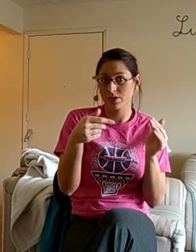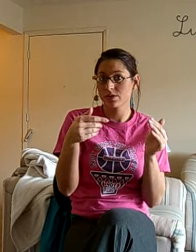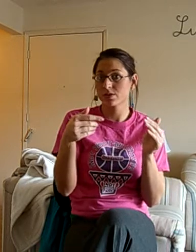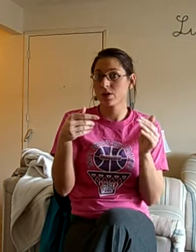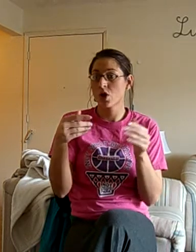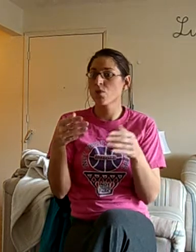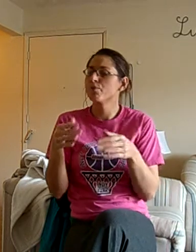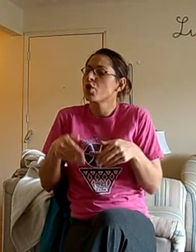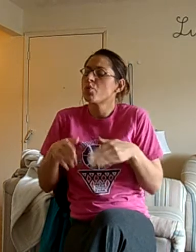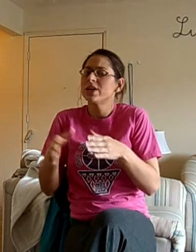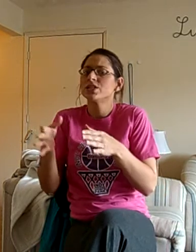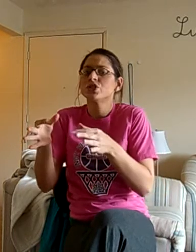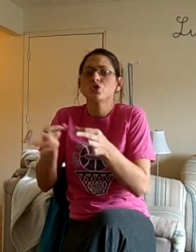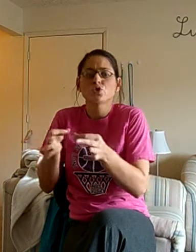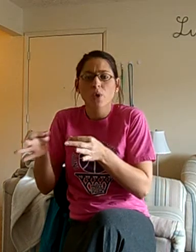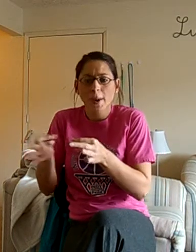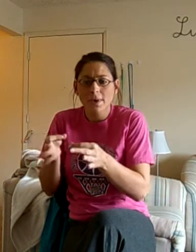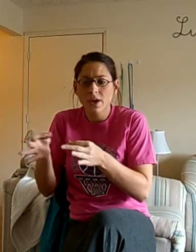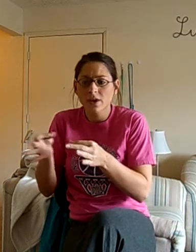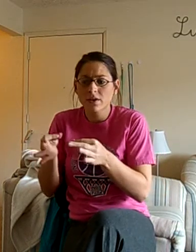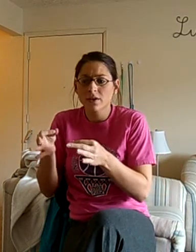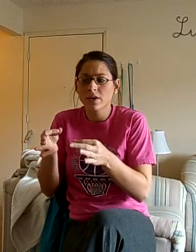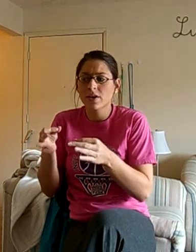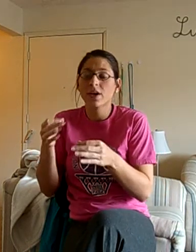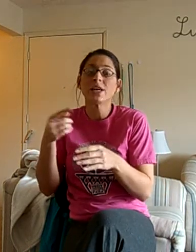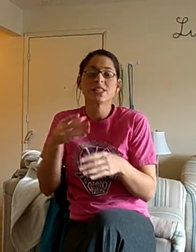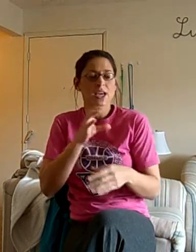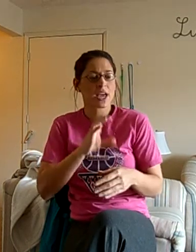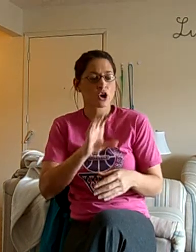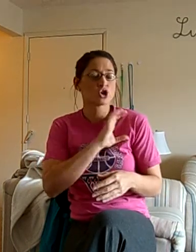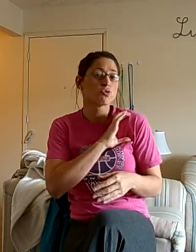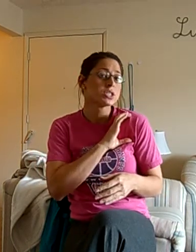it, its characteristics, and